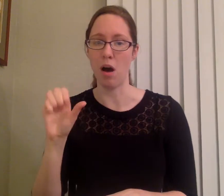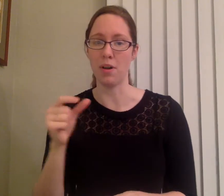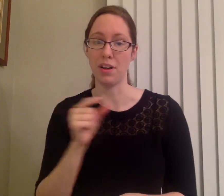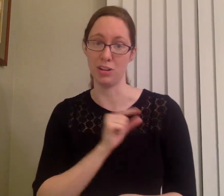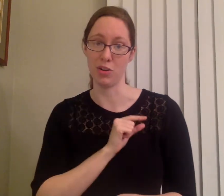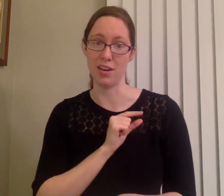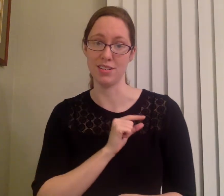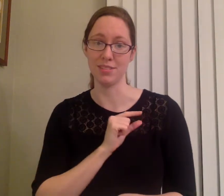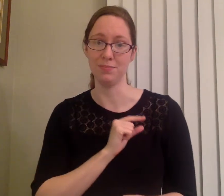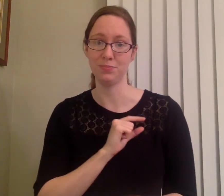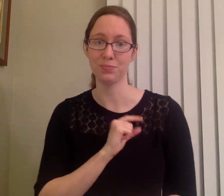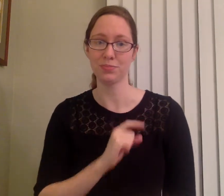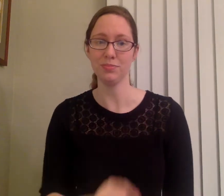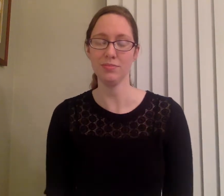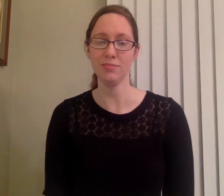Mama Grunt.